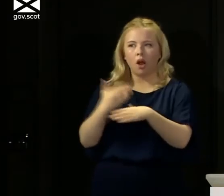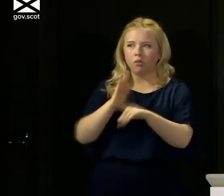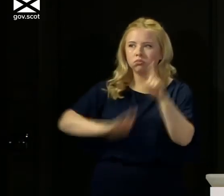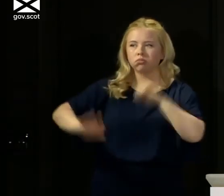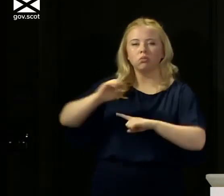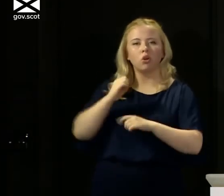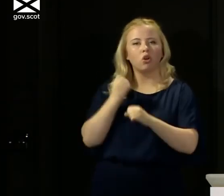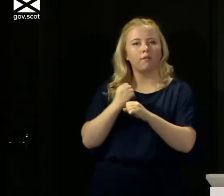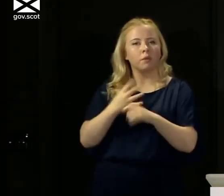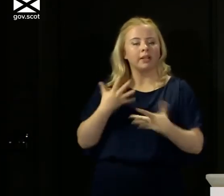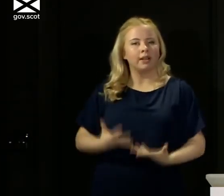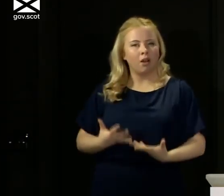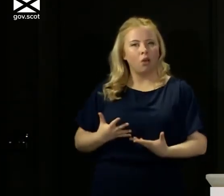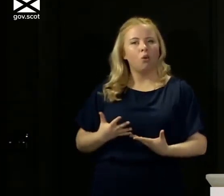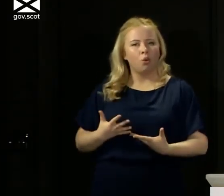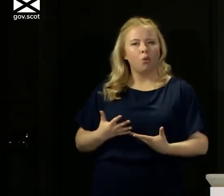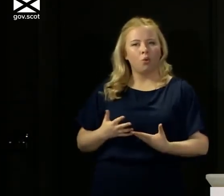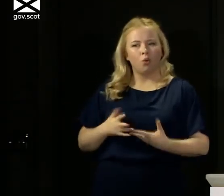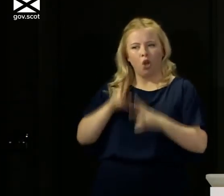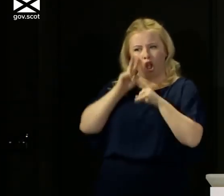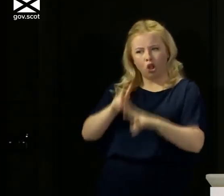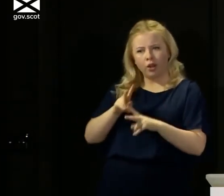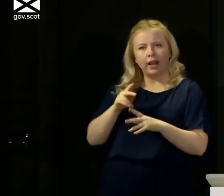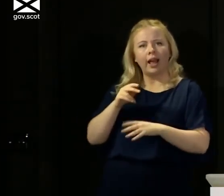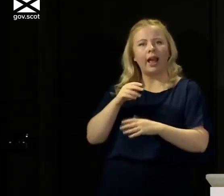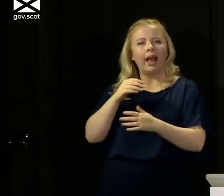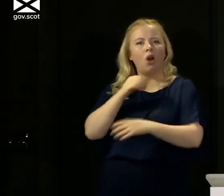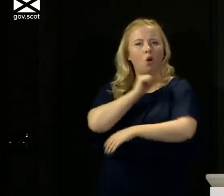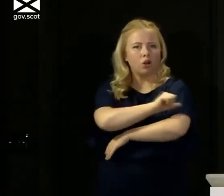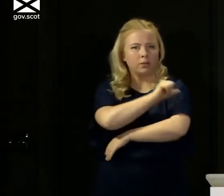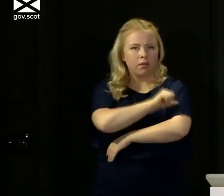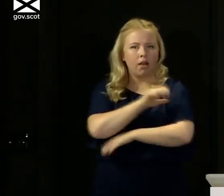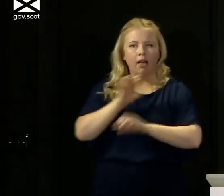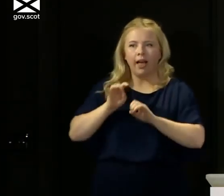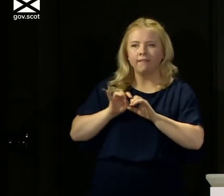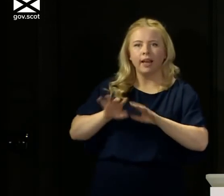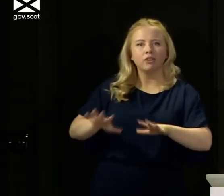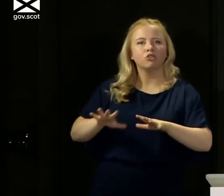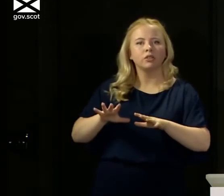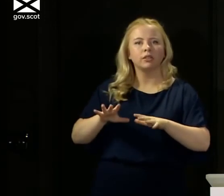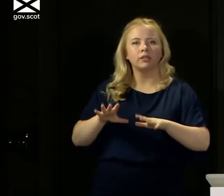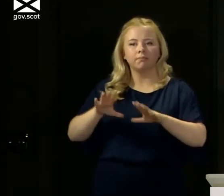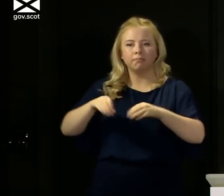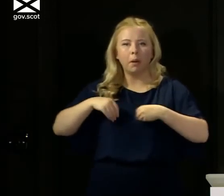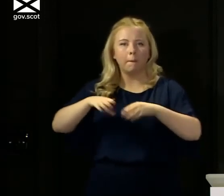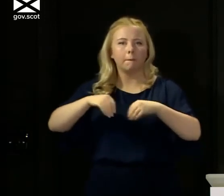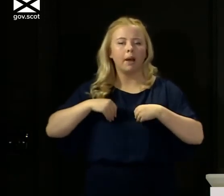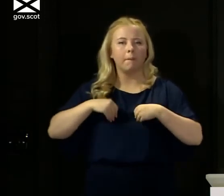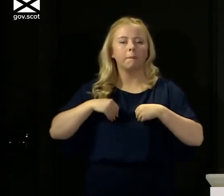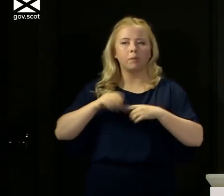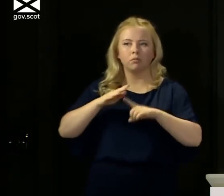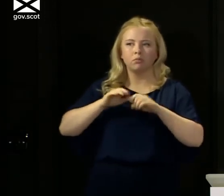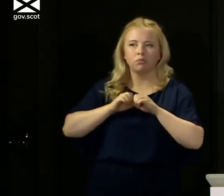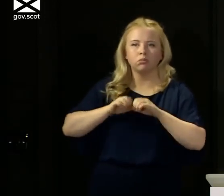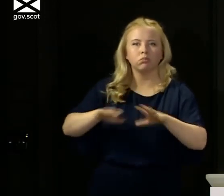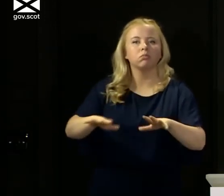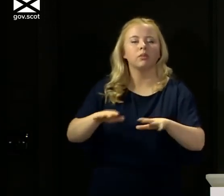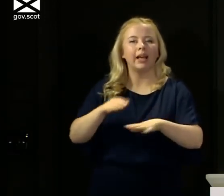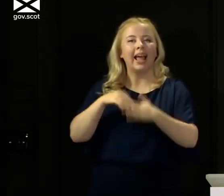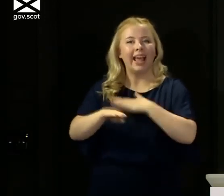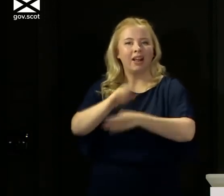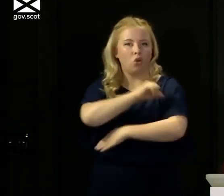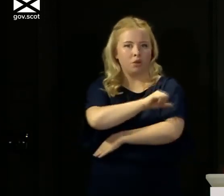government right now on this whole issue of nosocomial infection, infections that are picked up and spread within